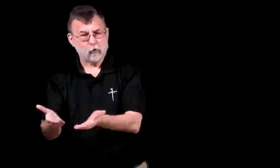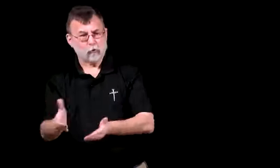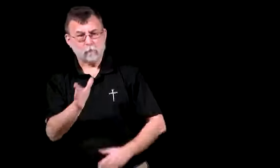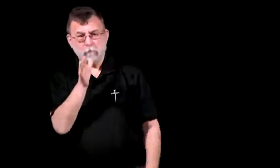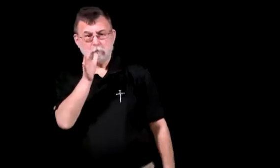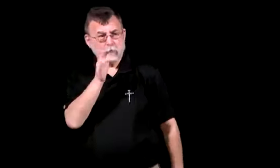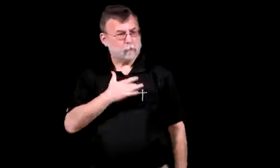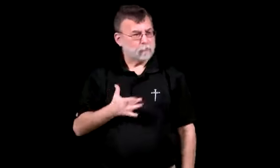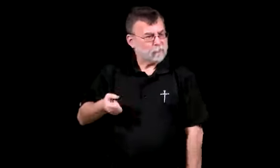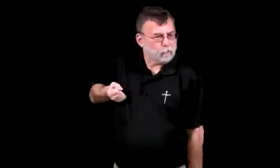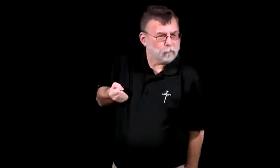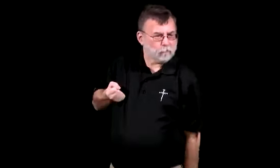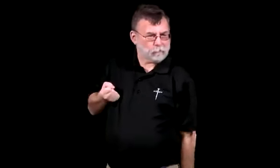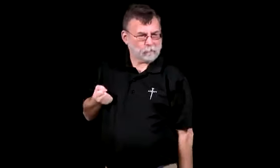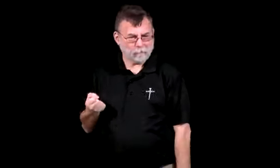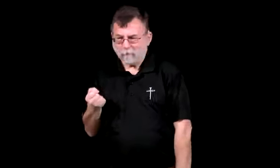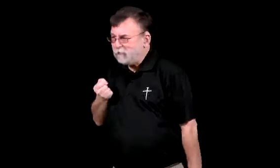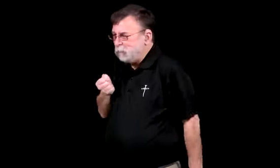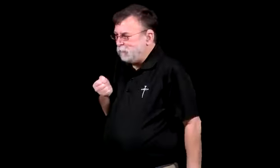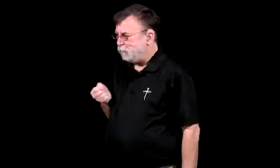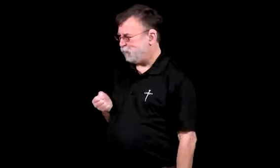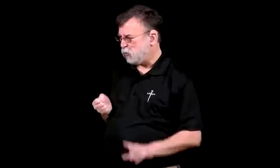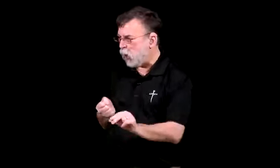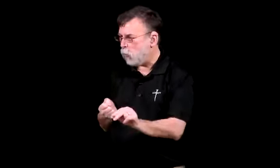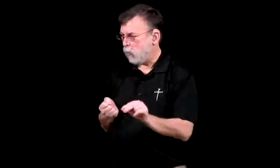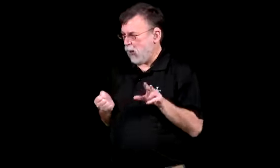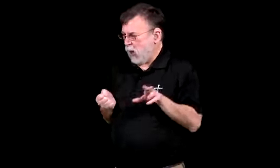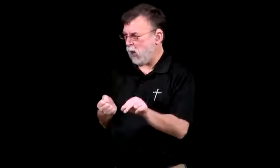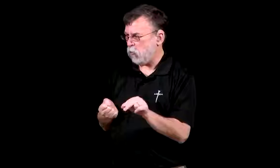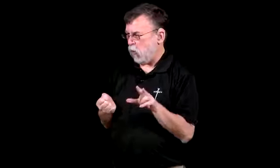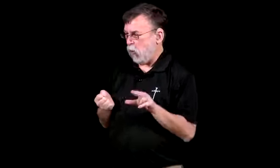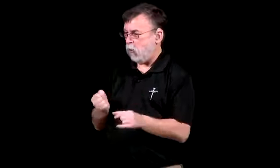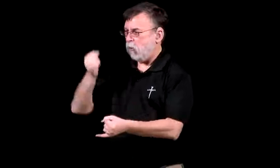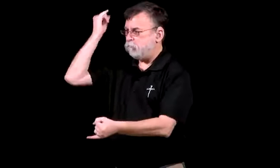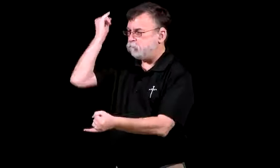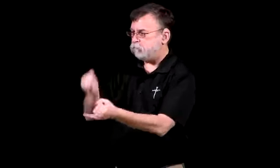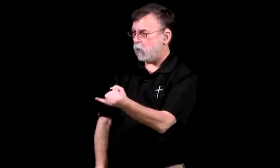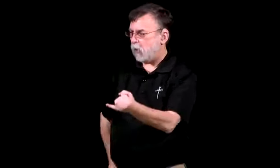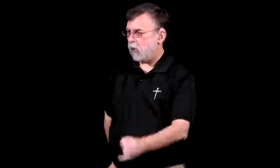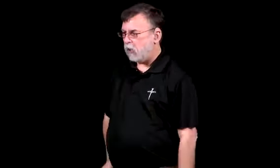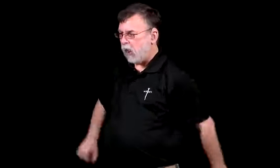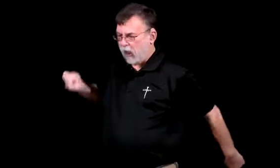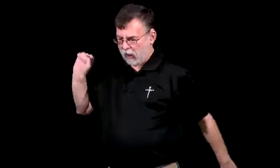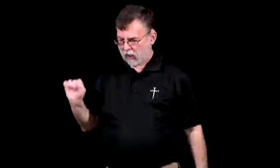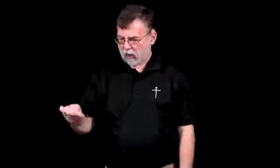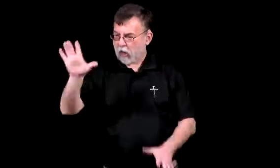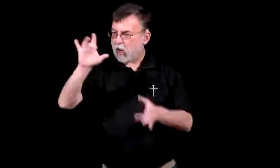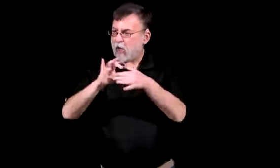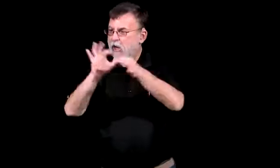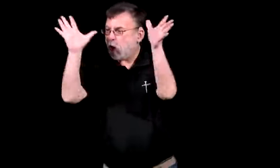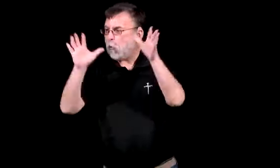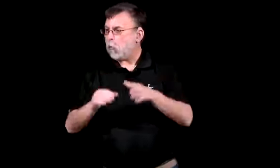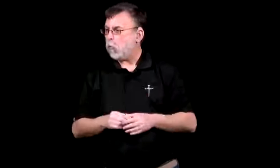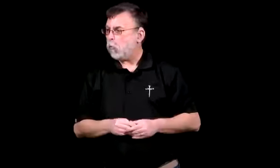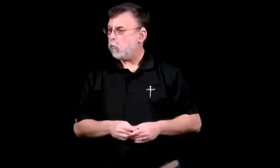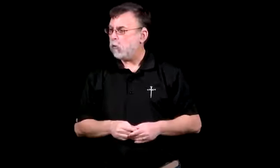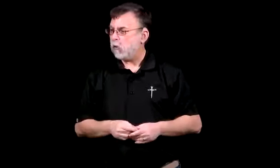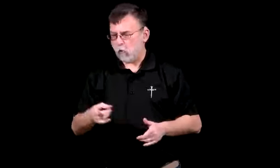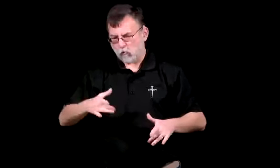There's another situation here who's a mother. Or another person here who's a mother who may not want to let go of their child and let